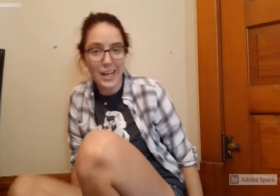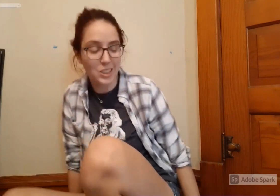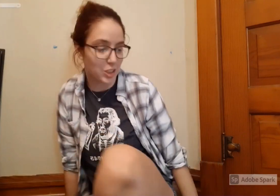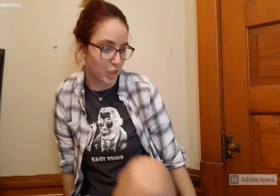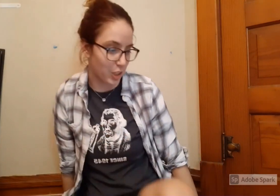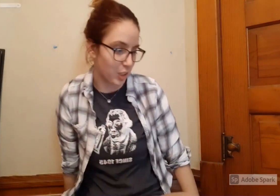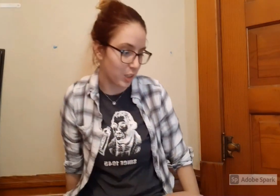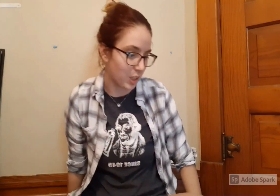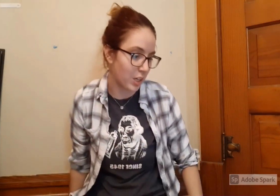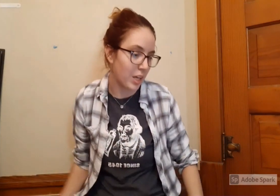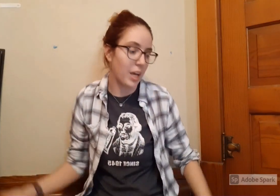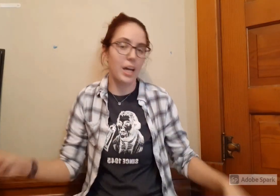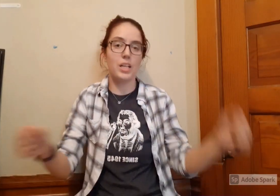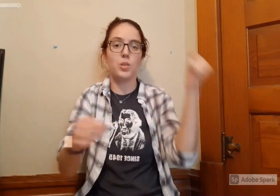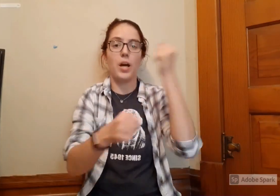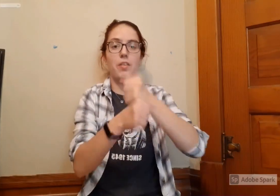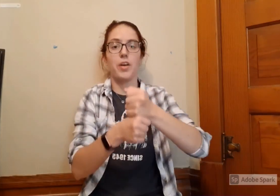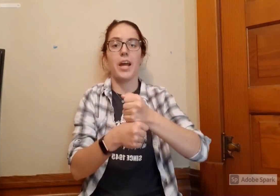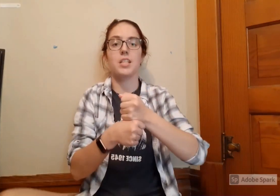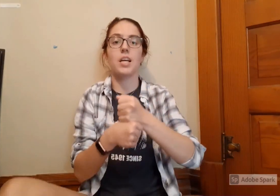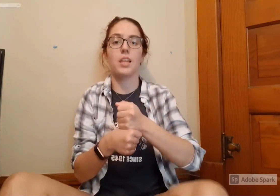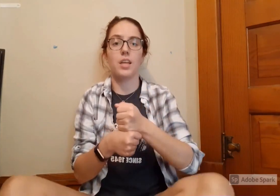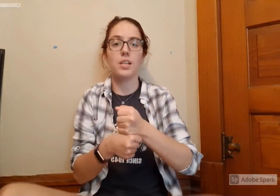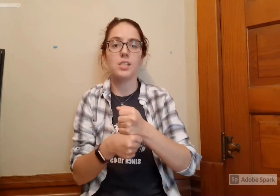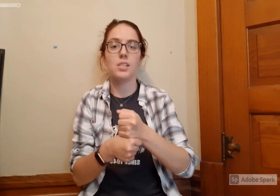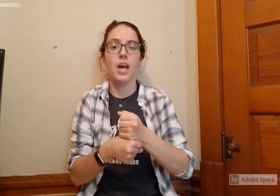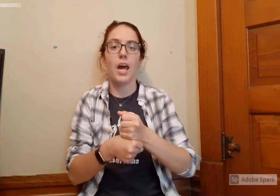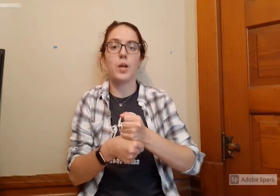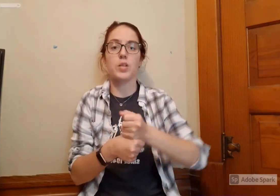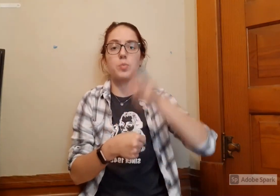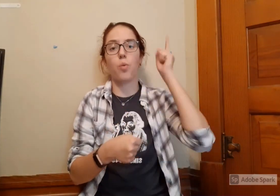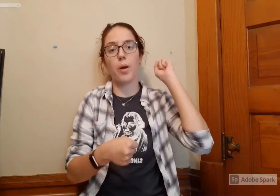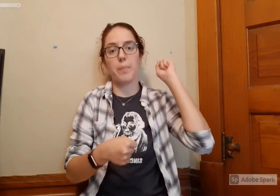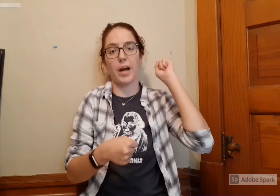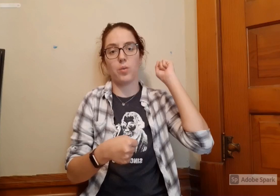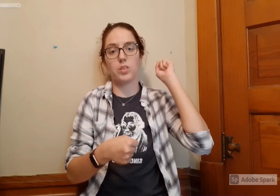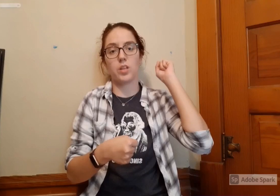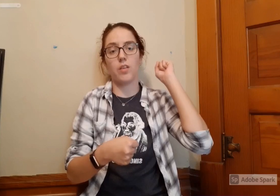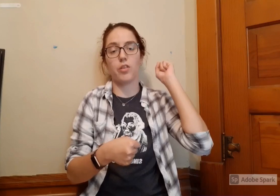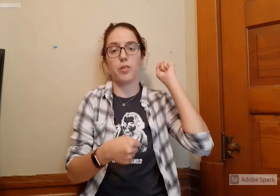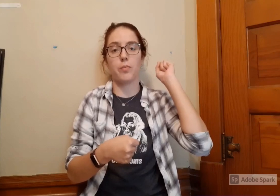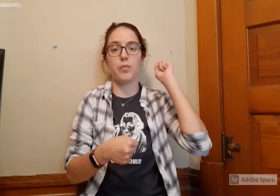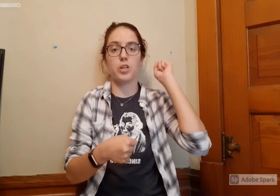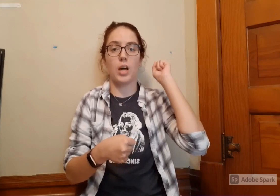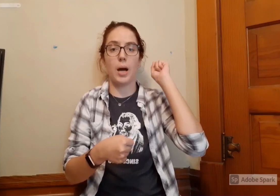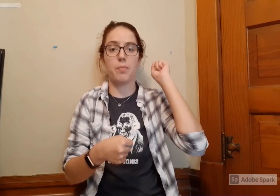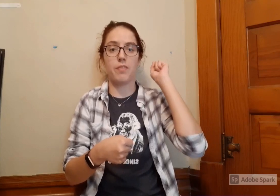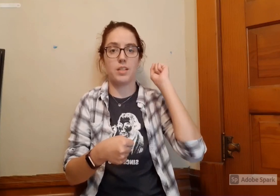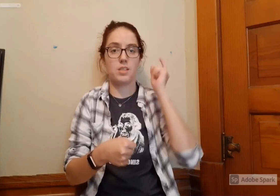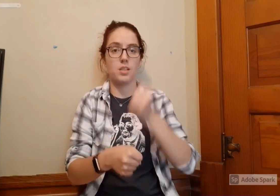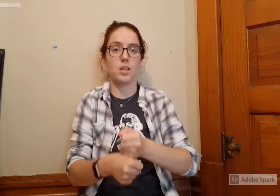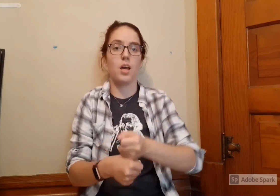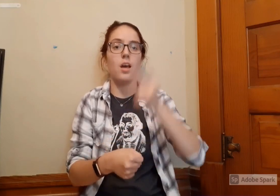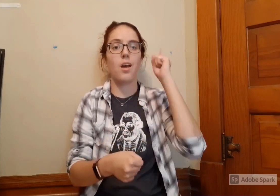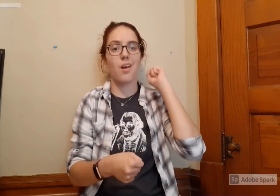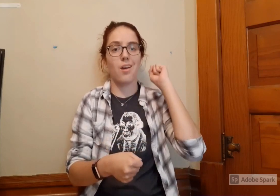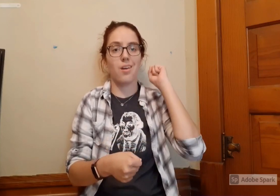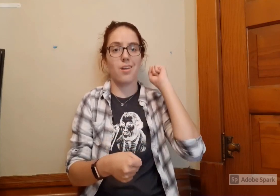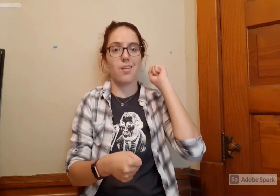Last year is you have your hands like this, and you just point backwards for your top fist.